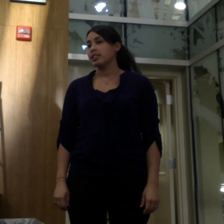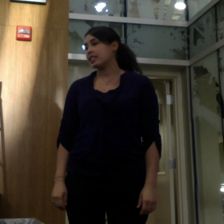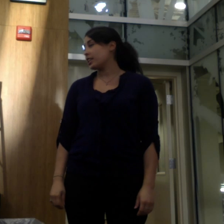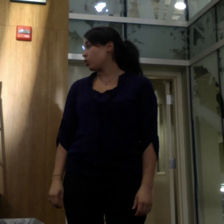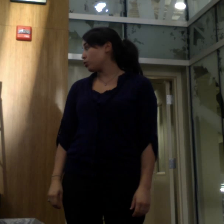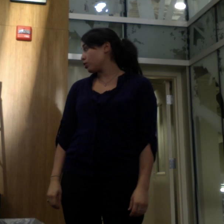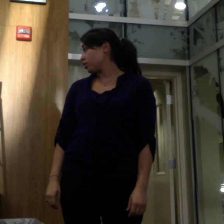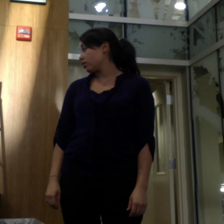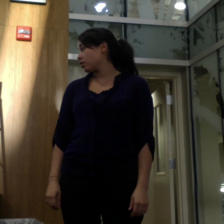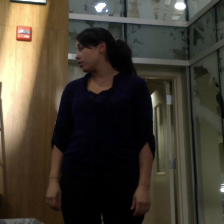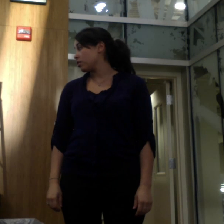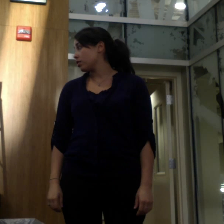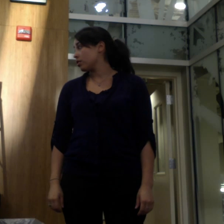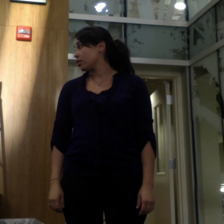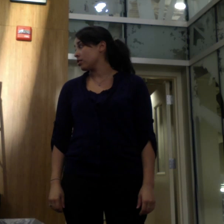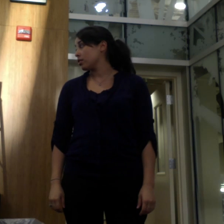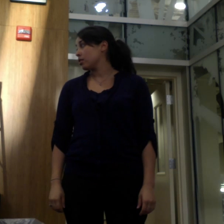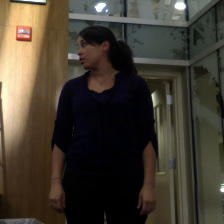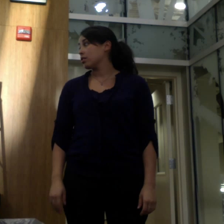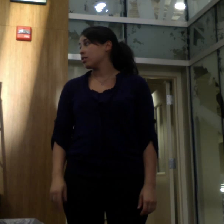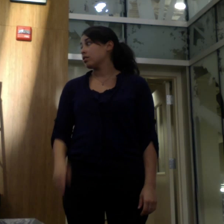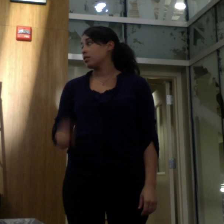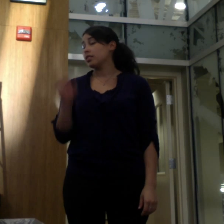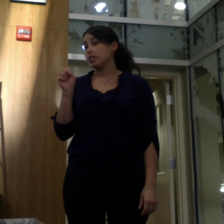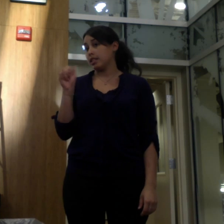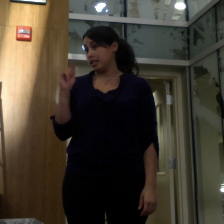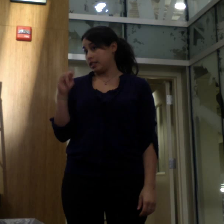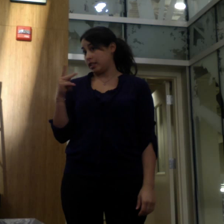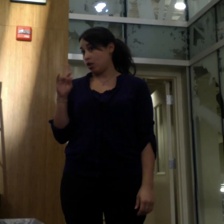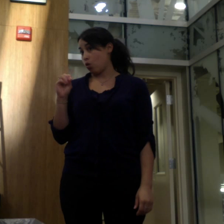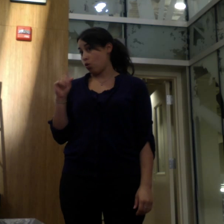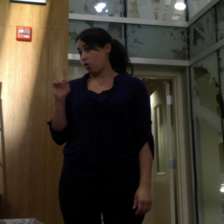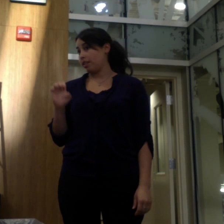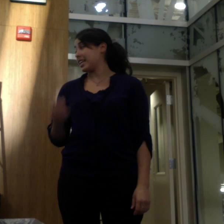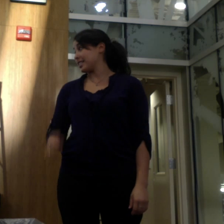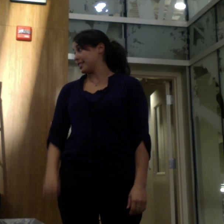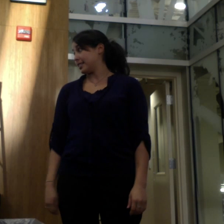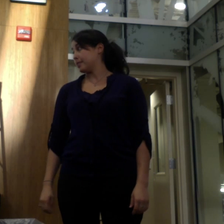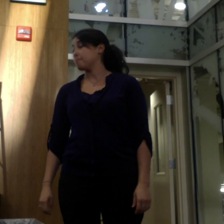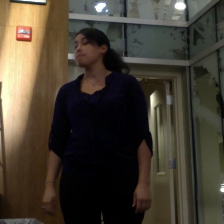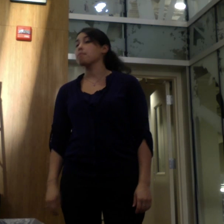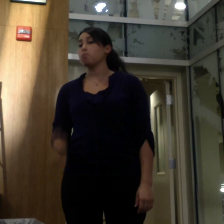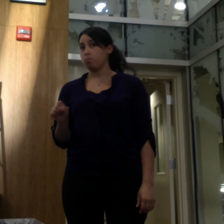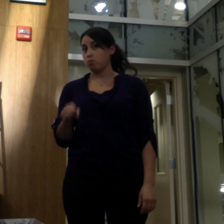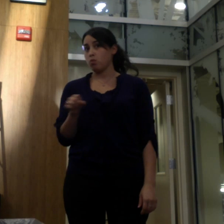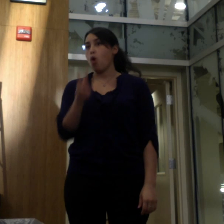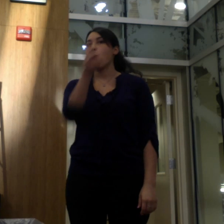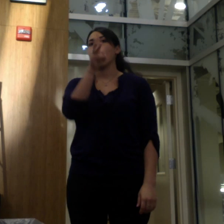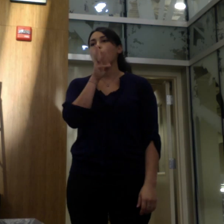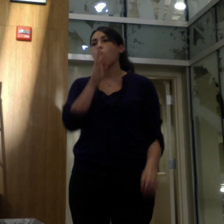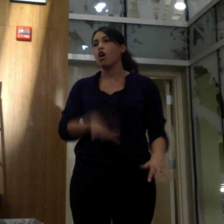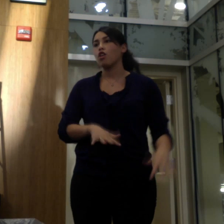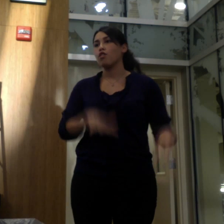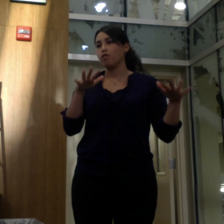I'm just going to Sinkhole? a sinkhole. Yes. Okay.